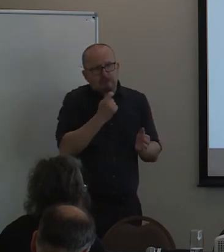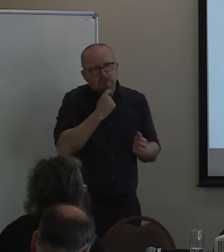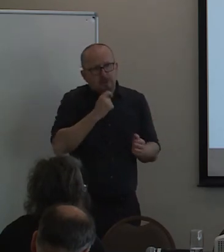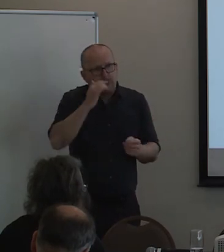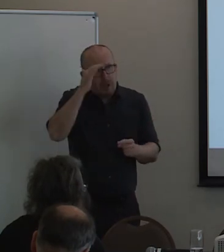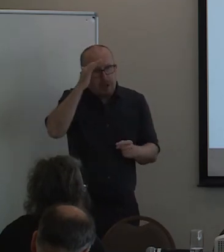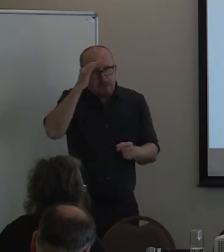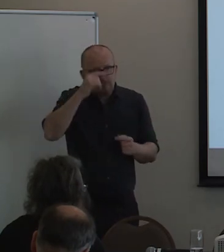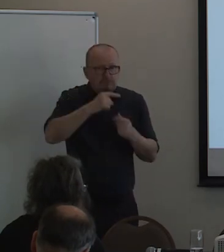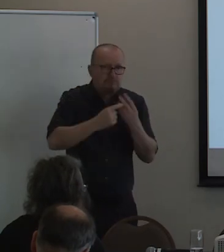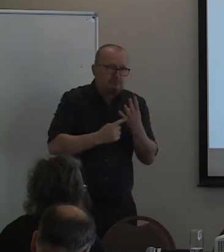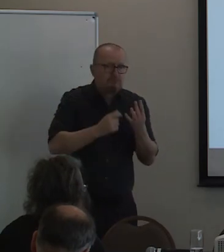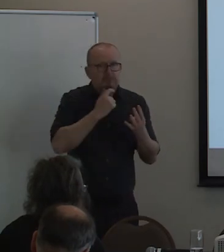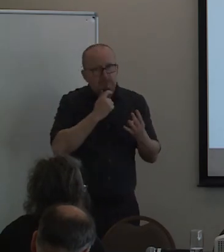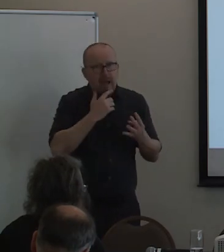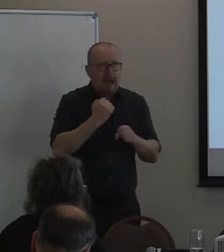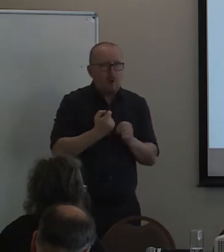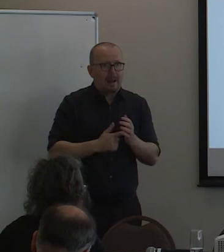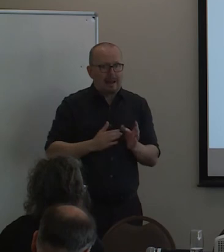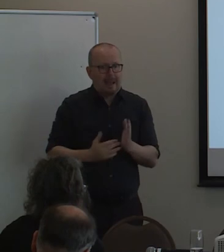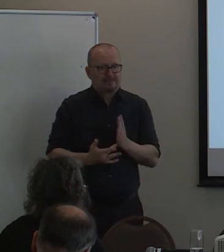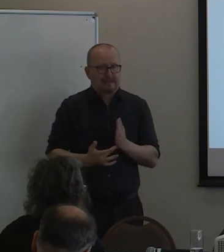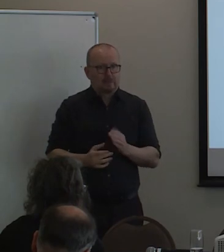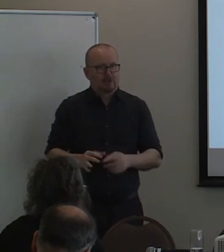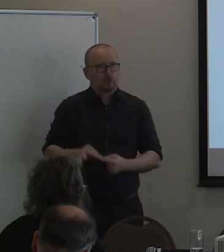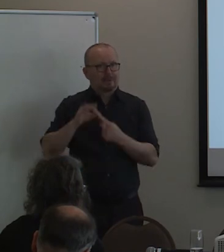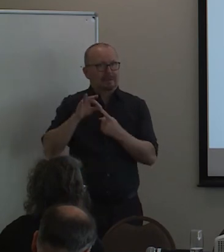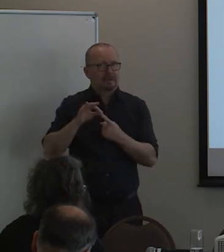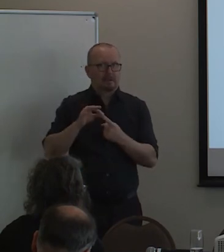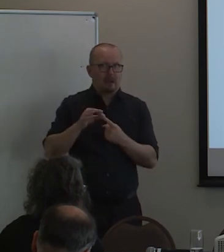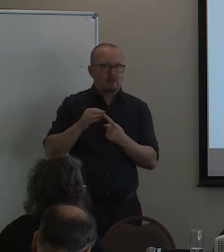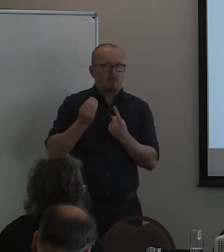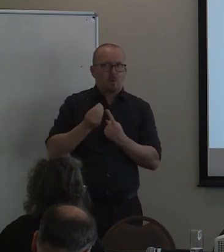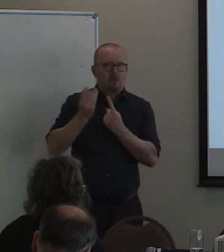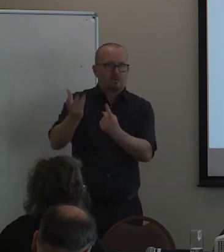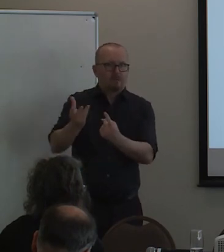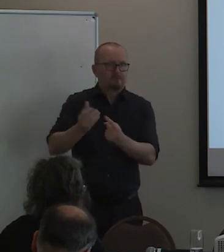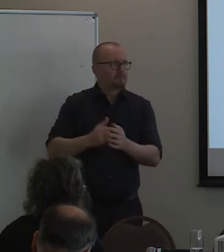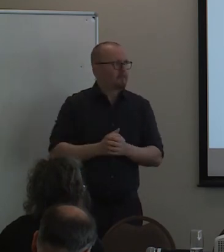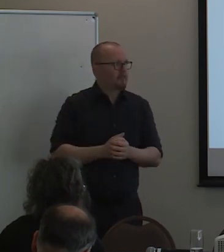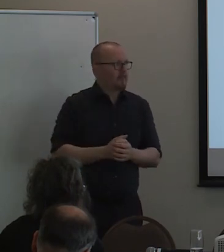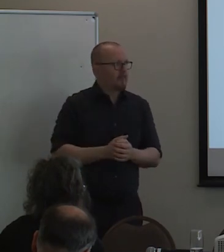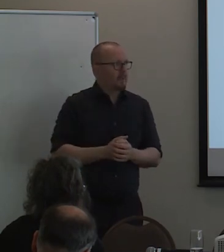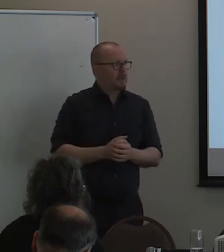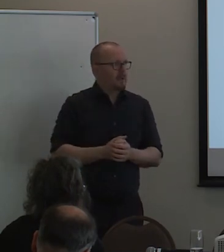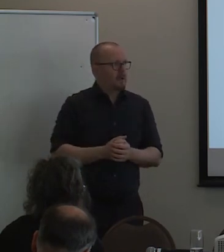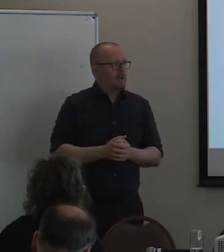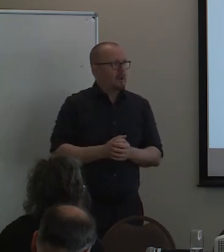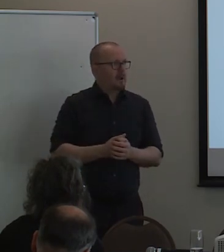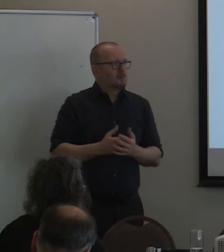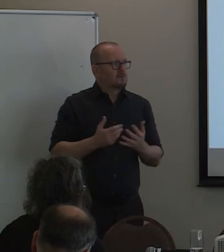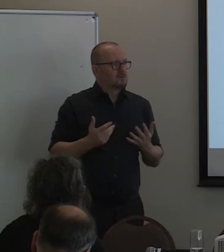tech is different and has a lot to offer. I also want to note at this point now, we're kind of well away from my